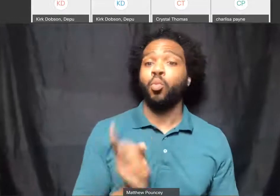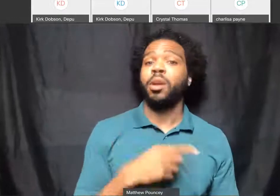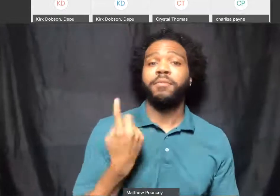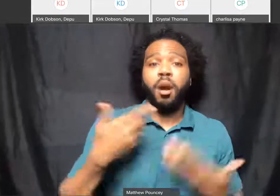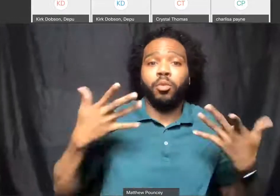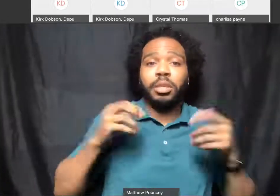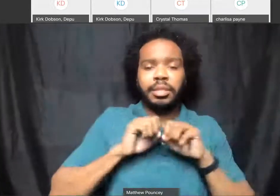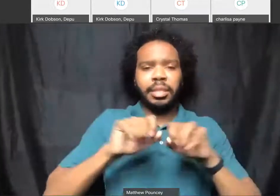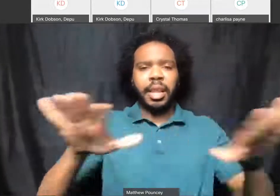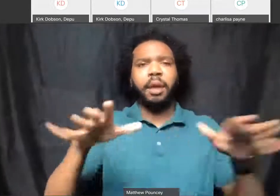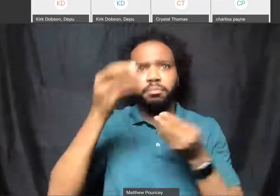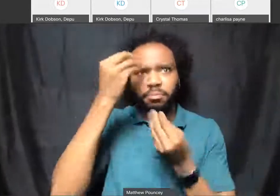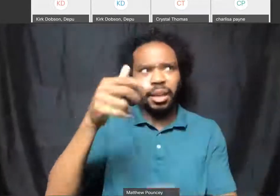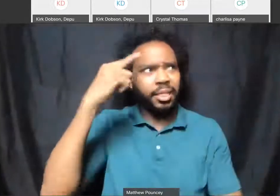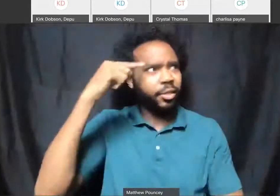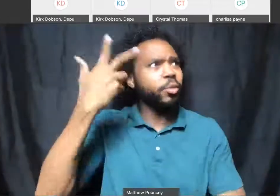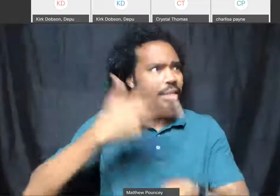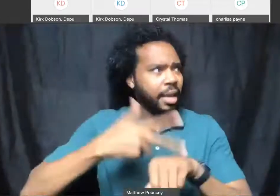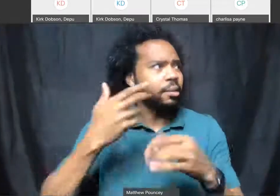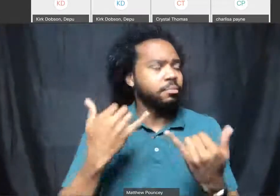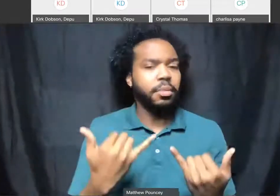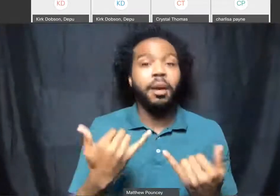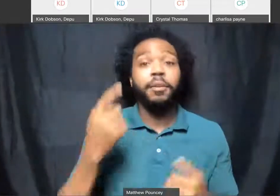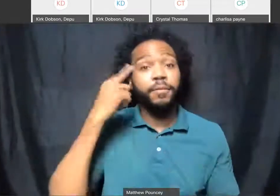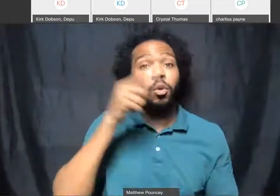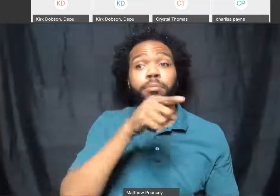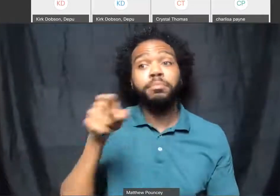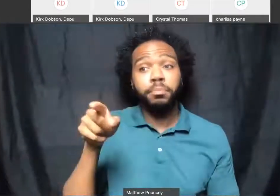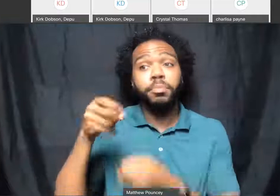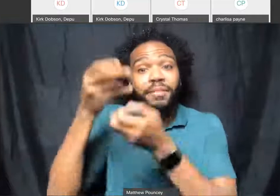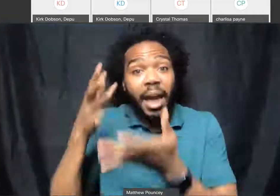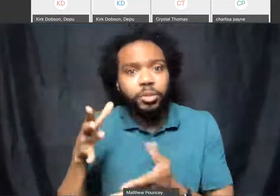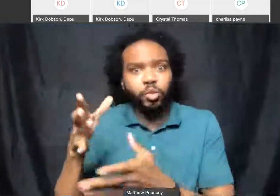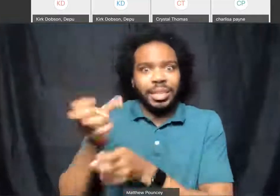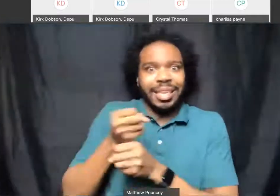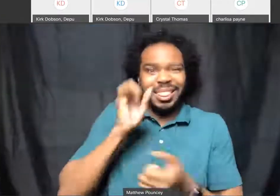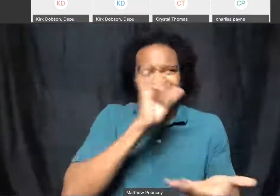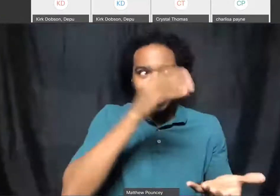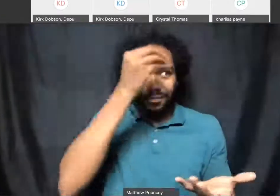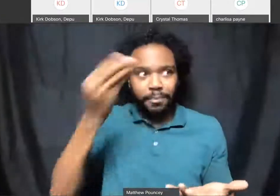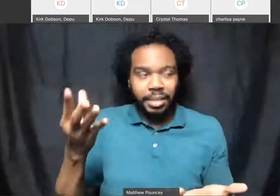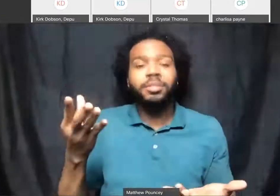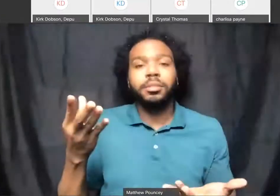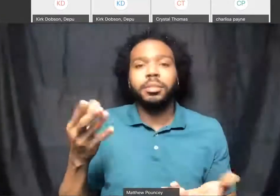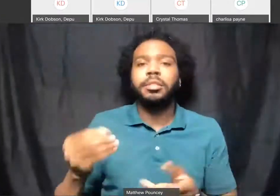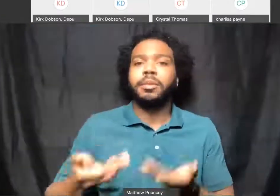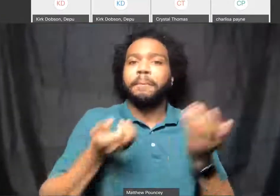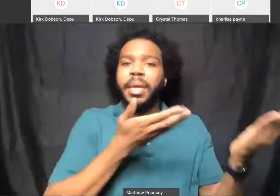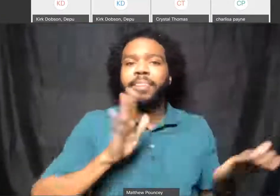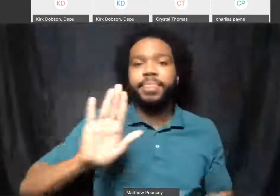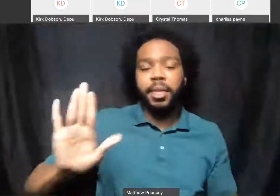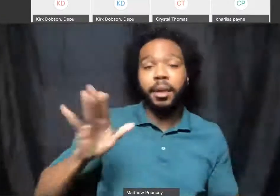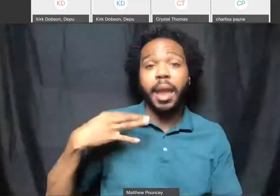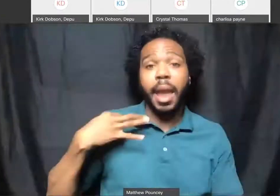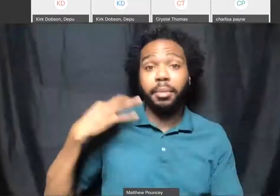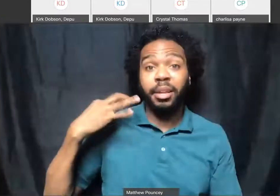I think 3 times now, so that providers can get that information and can submit their applications. Those are due by